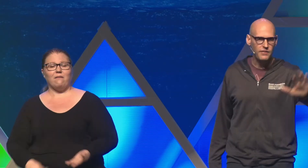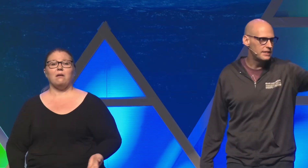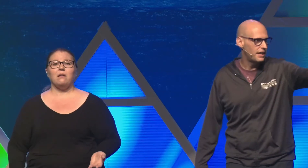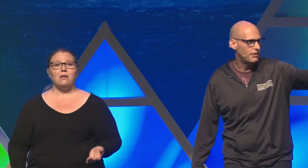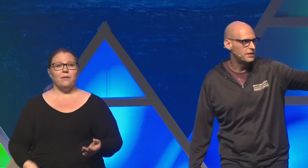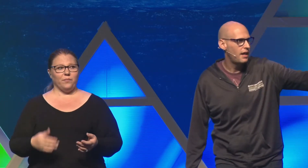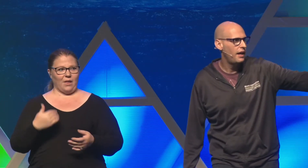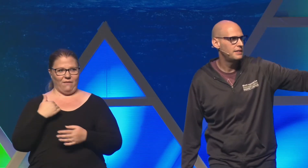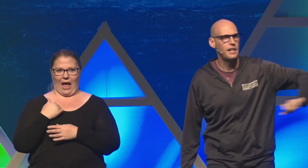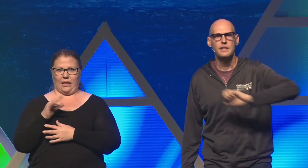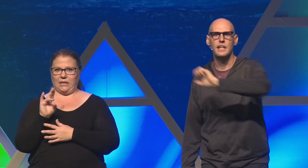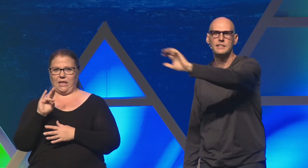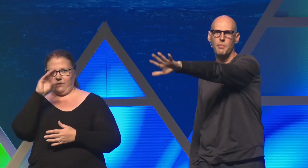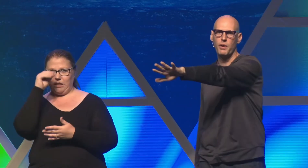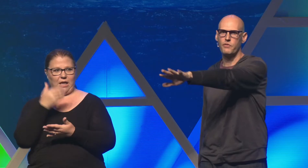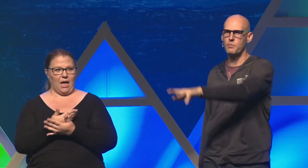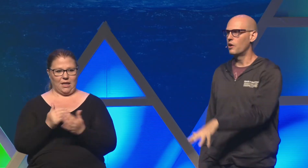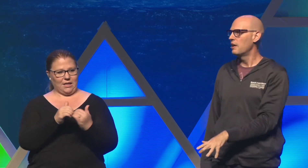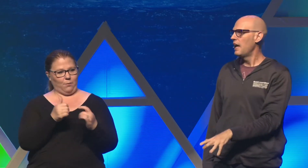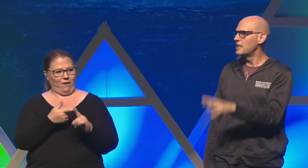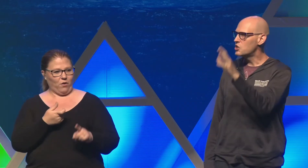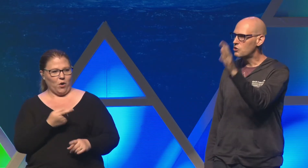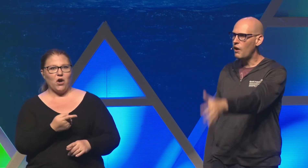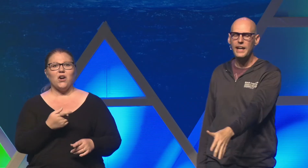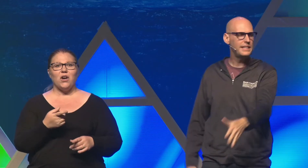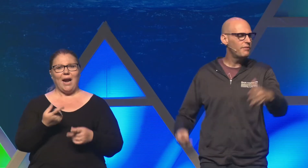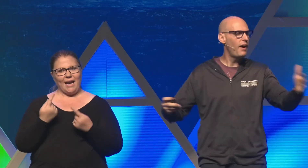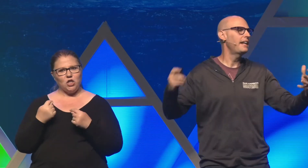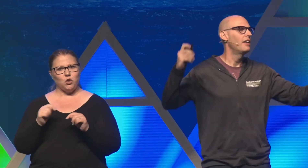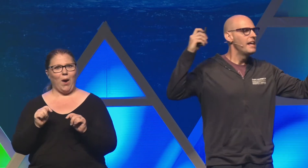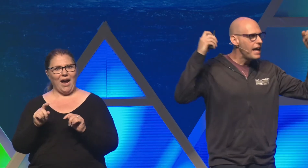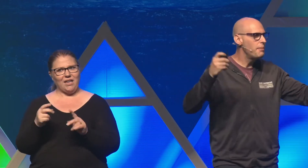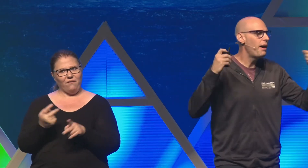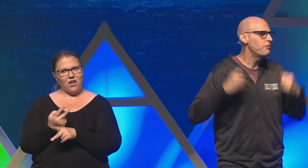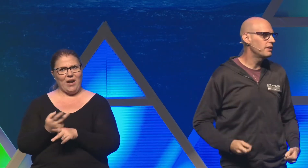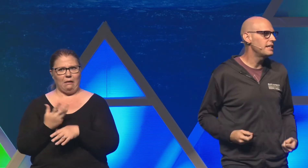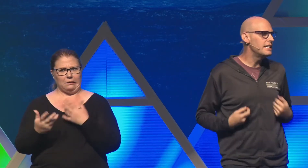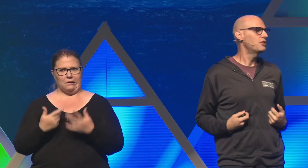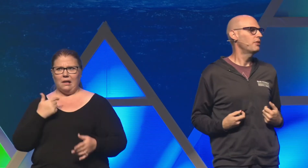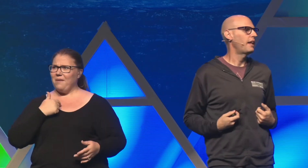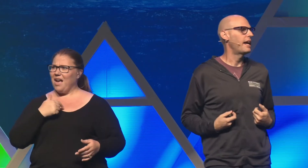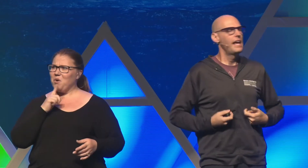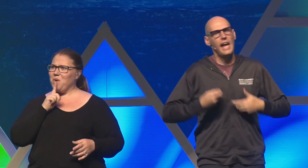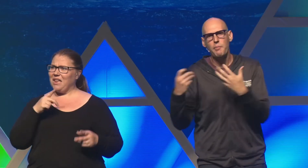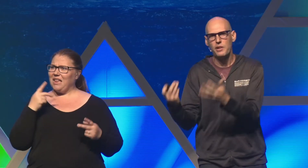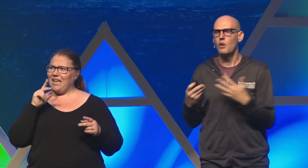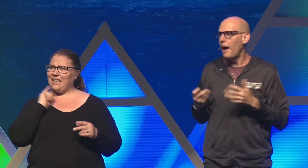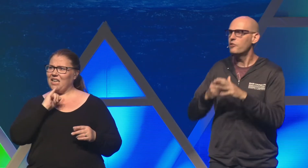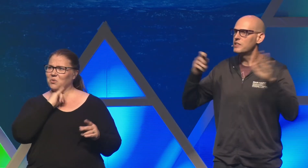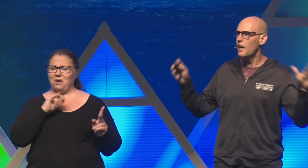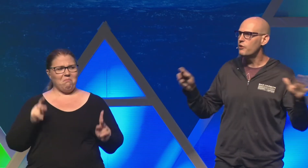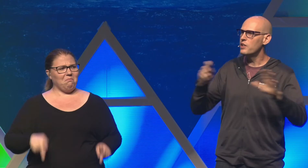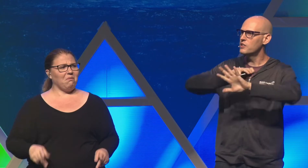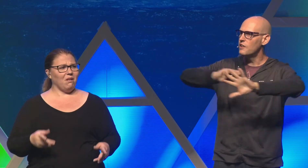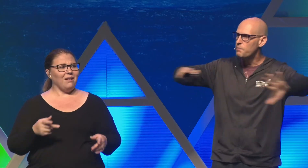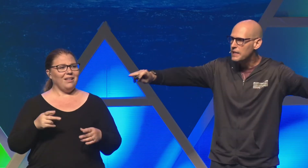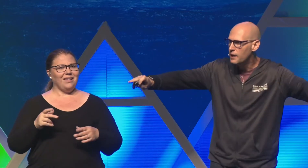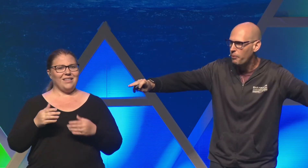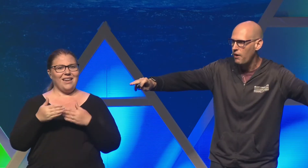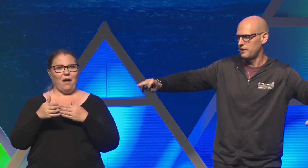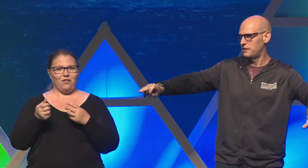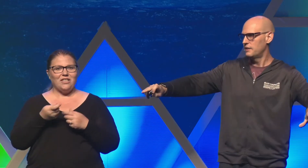They've had these 7 sons. They separate from her. And he's trying to find out, am I really an Israelite? So after several years